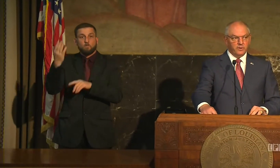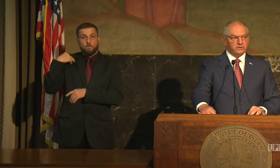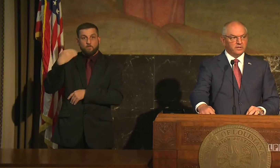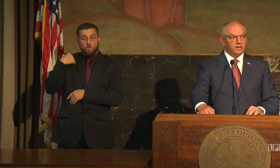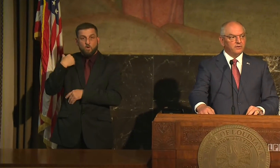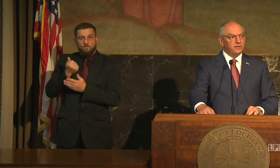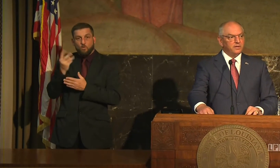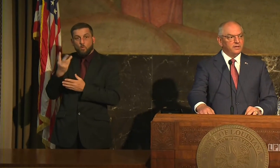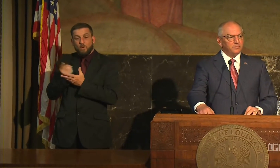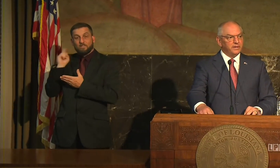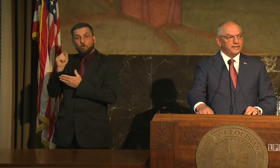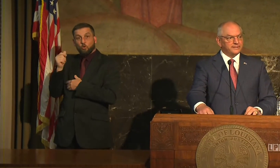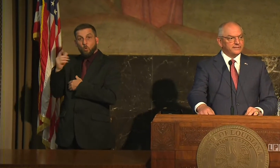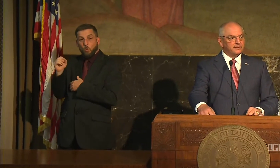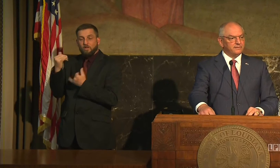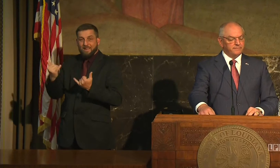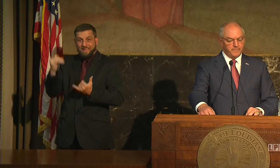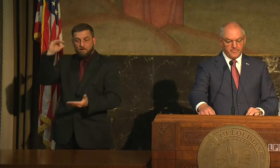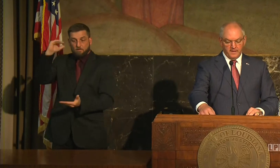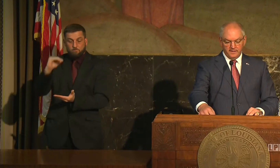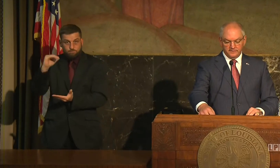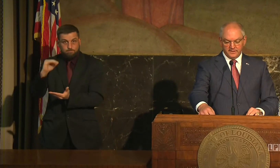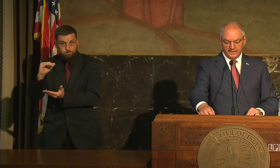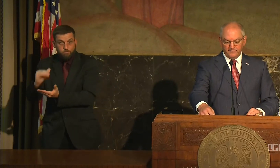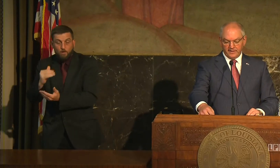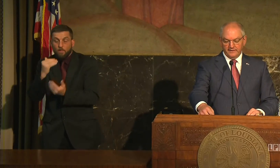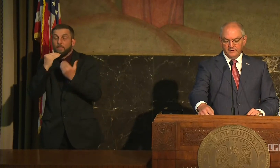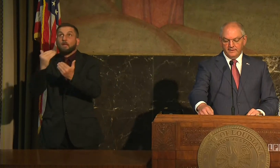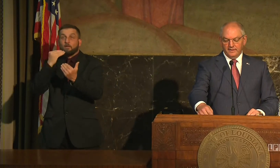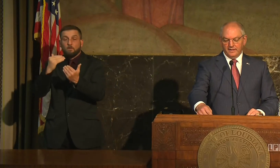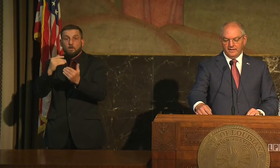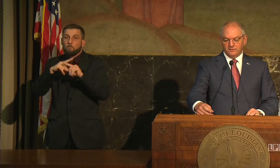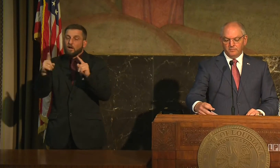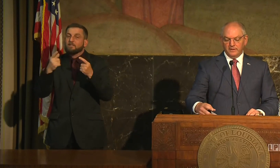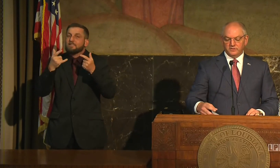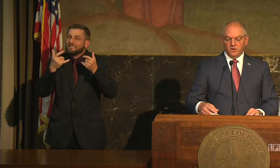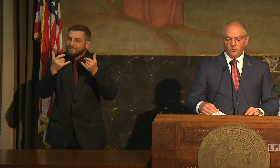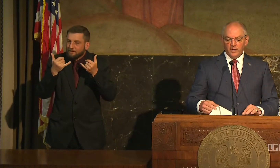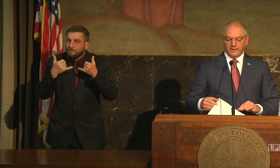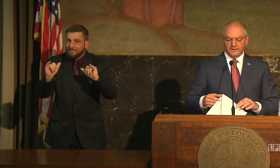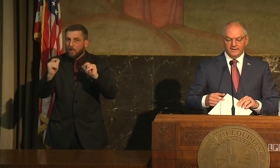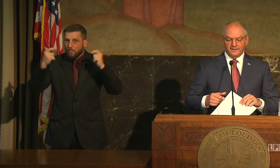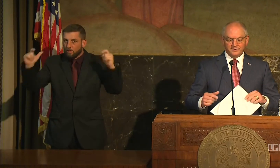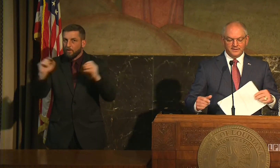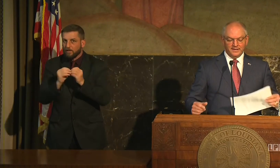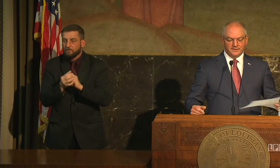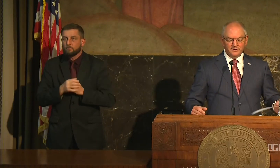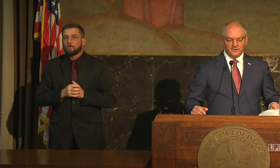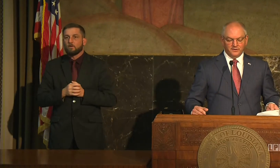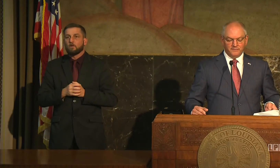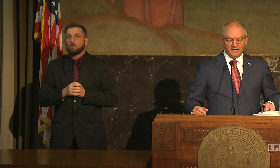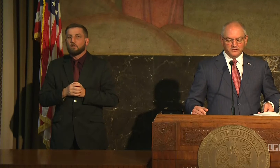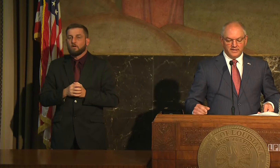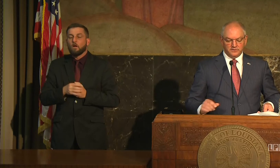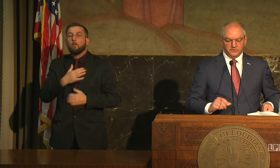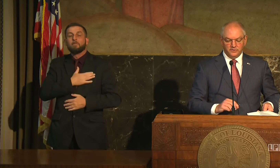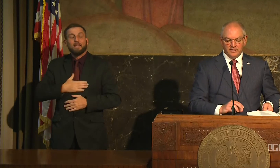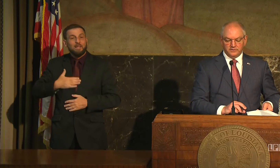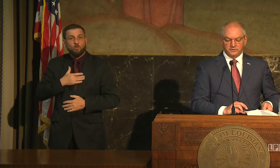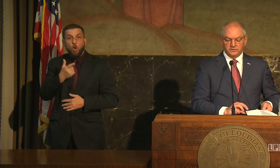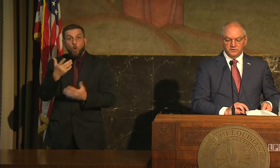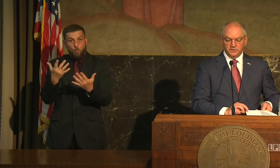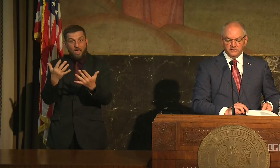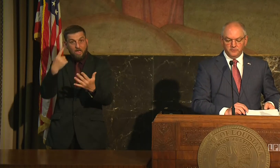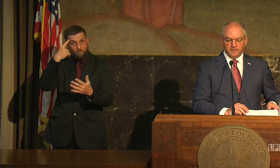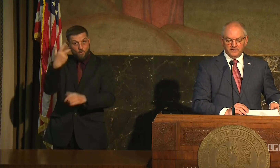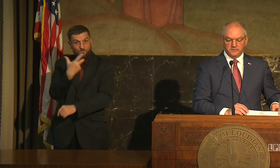number of weeks ago, but it's still significant. And so please don't wait to get your vaccination. Do that